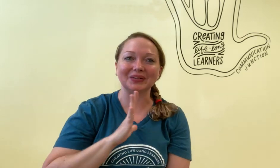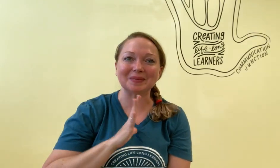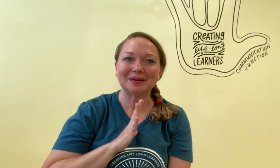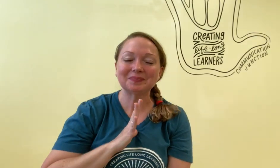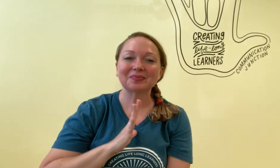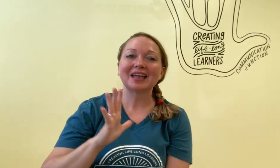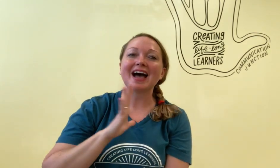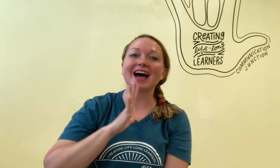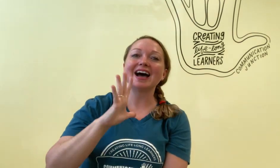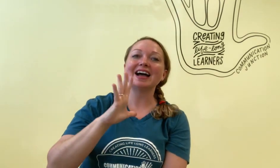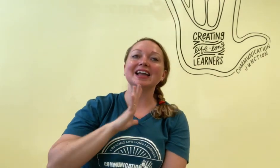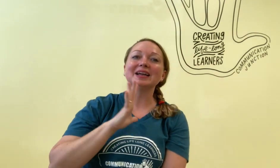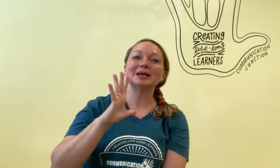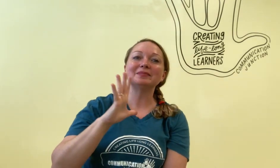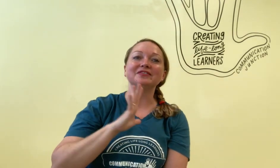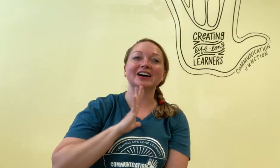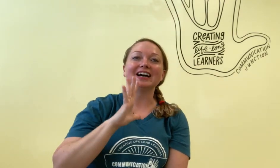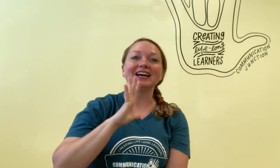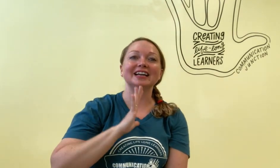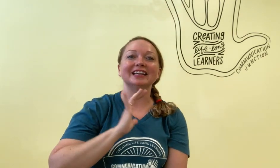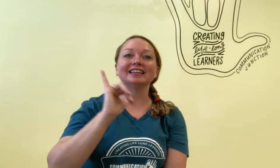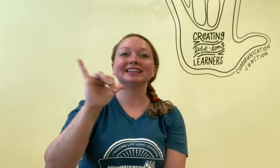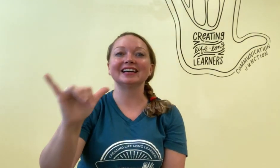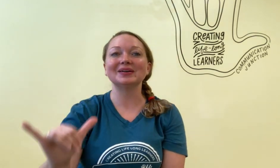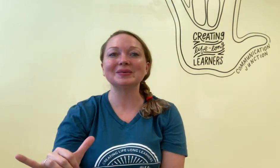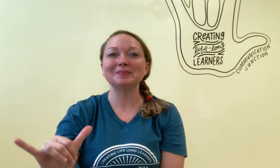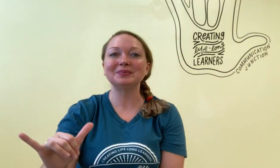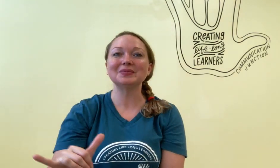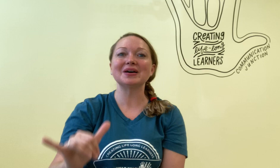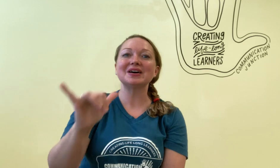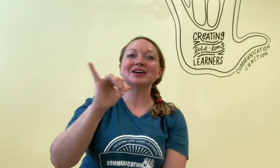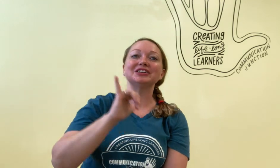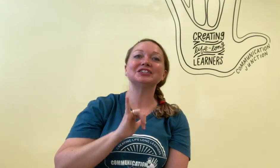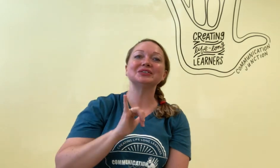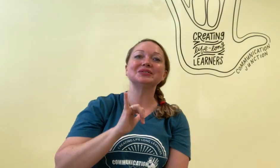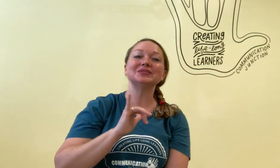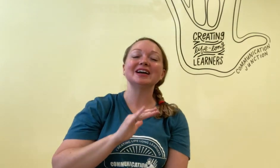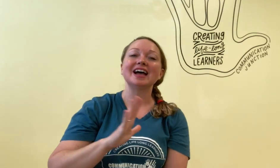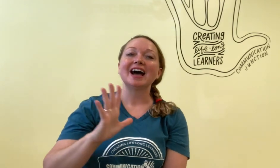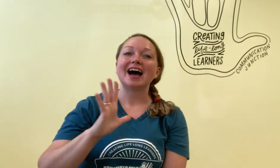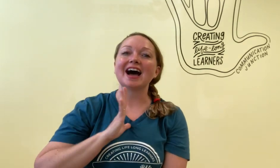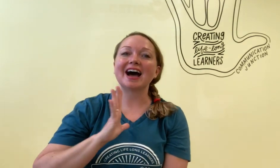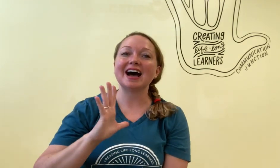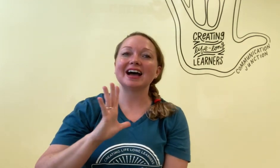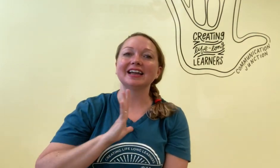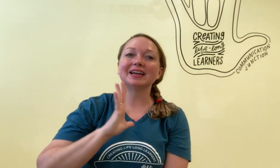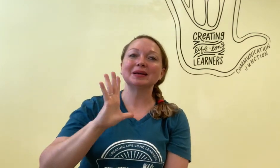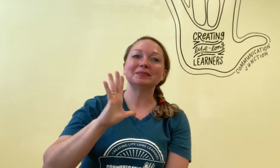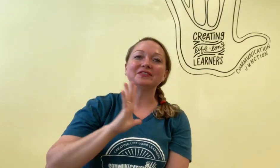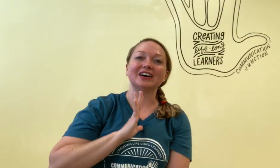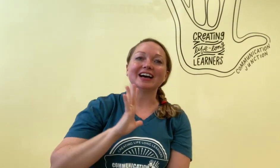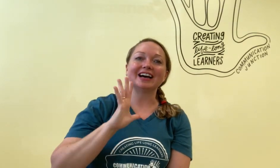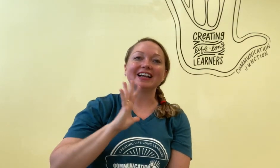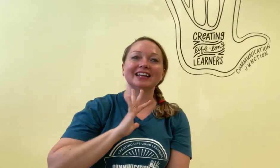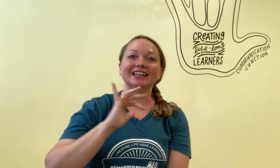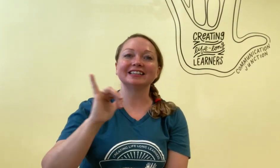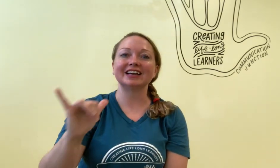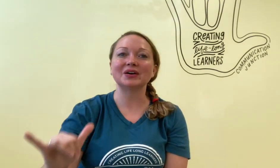me. I am fine and I hope you are too. I am fine and I hope